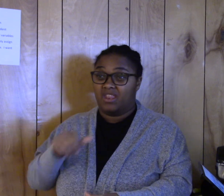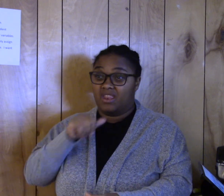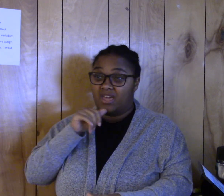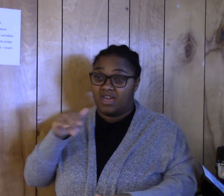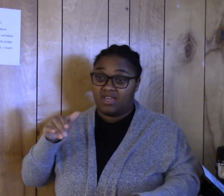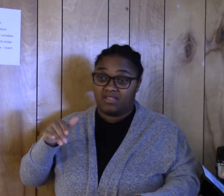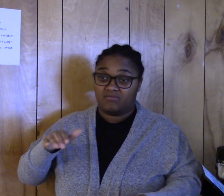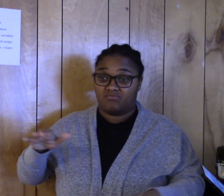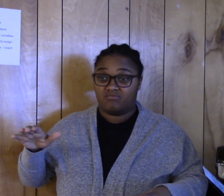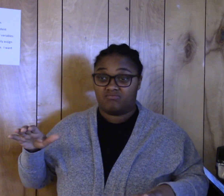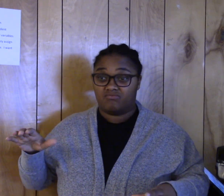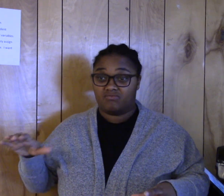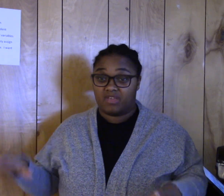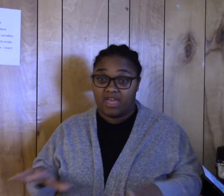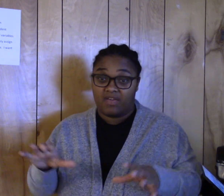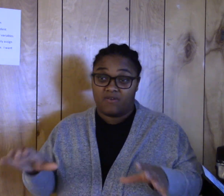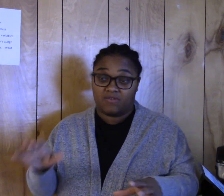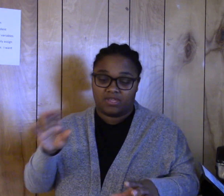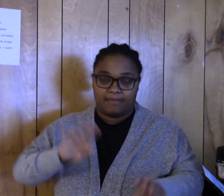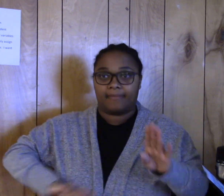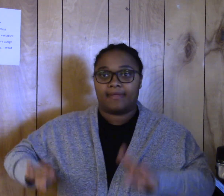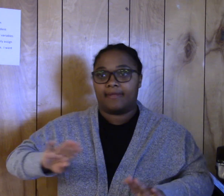otherwise. And